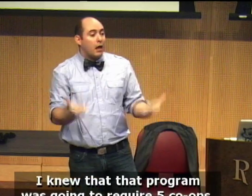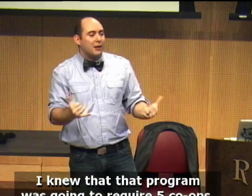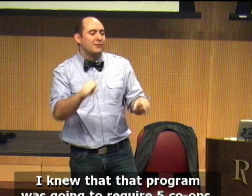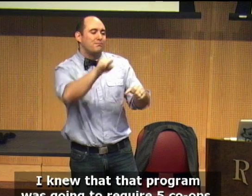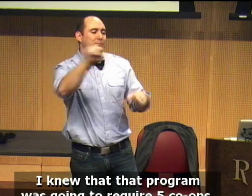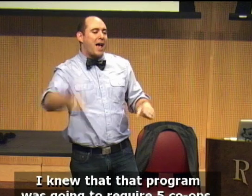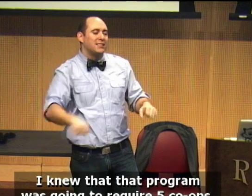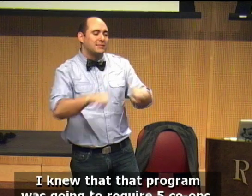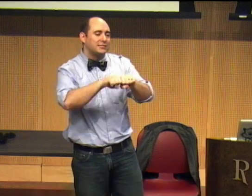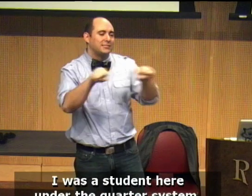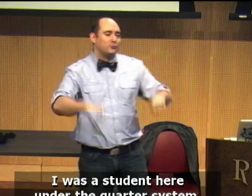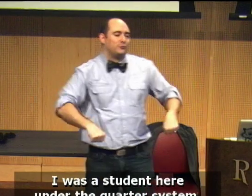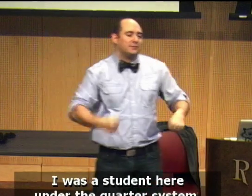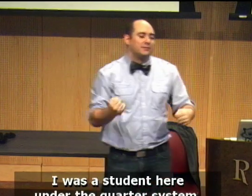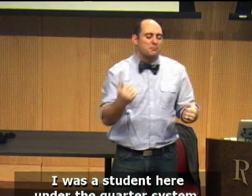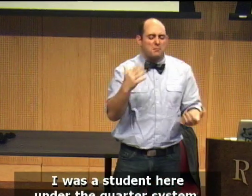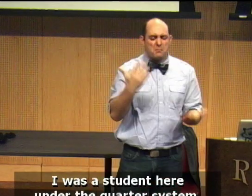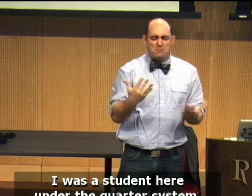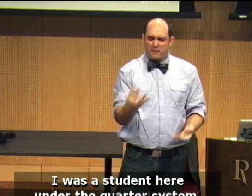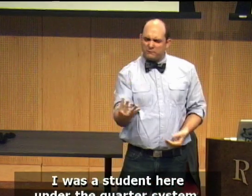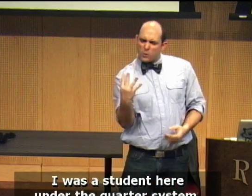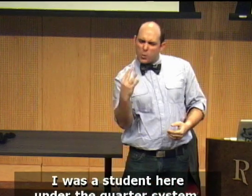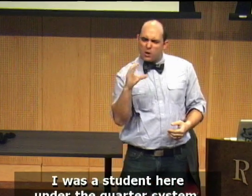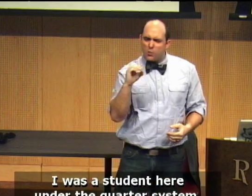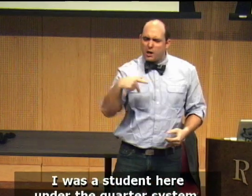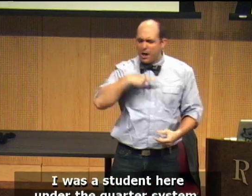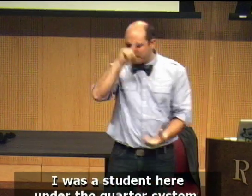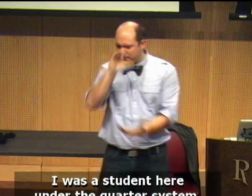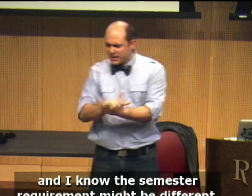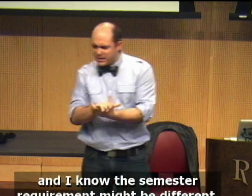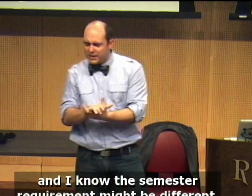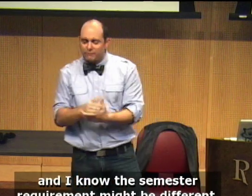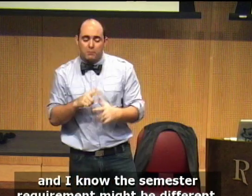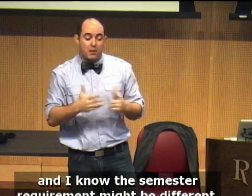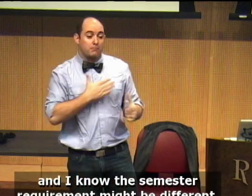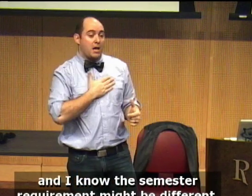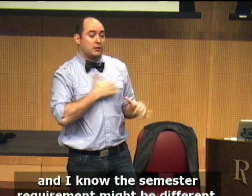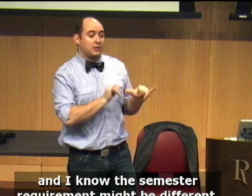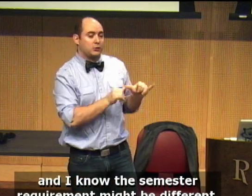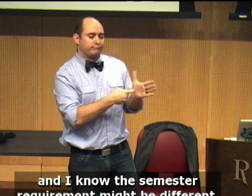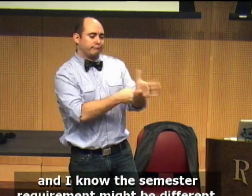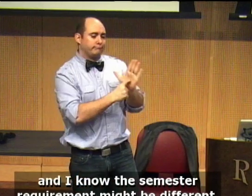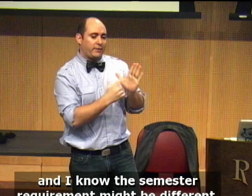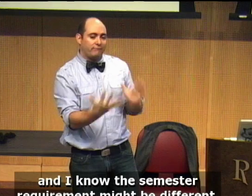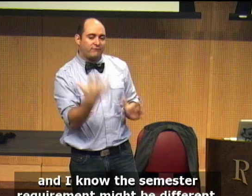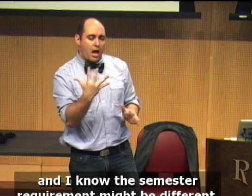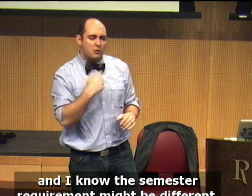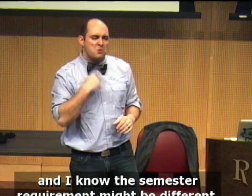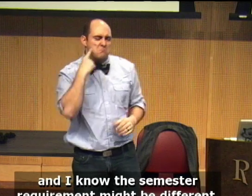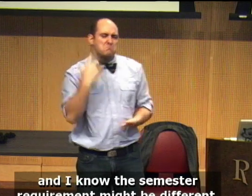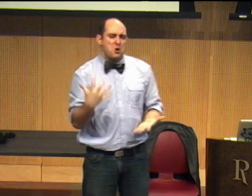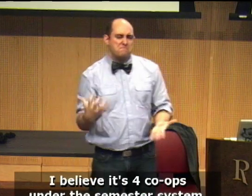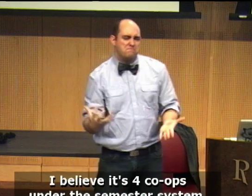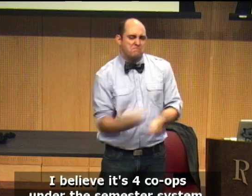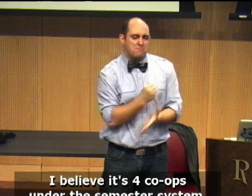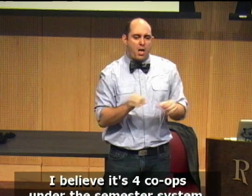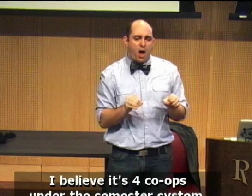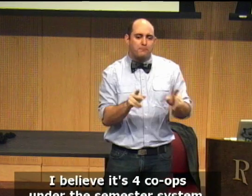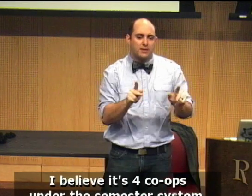5 co-ops. I was a student here under the quarter system, and I know the semester requirement might be different. I believe it's 4